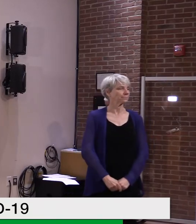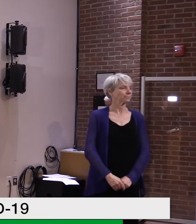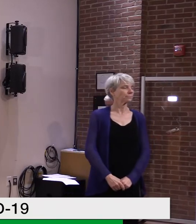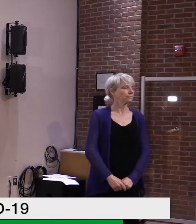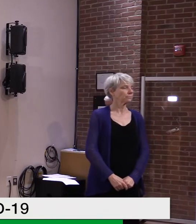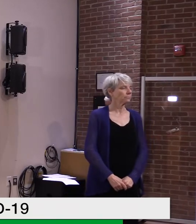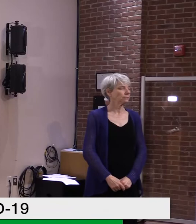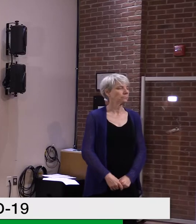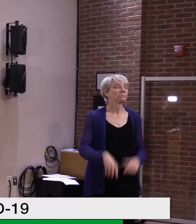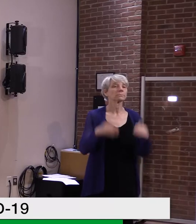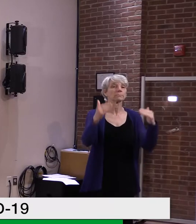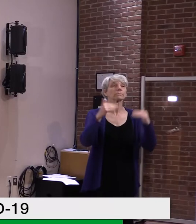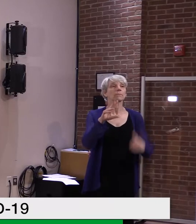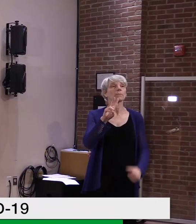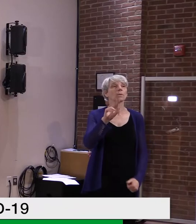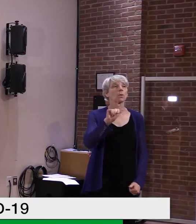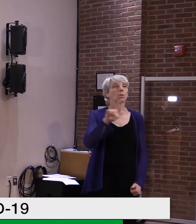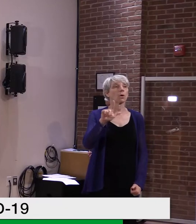Julie Wernow, The Wall Street Journal.